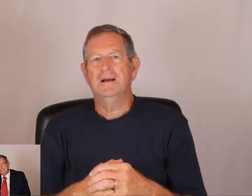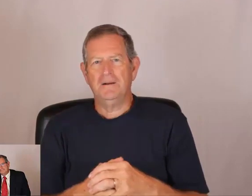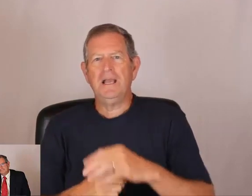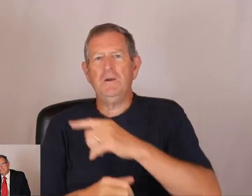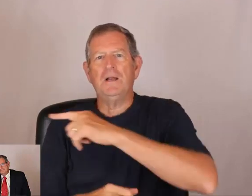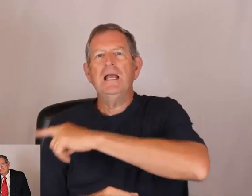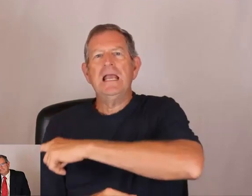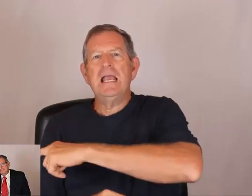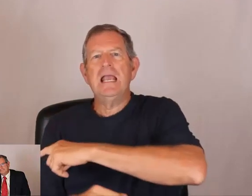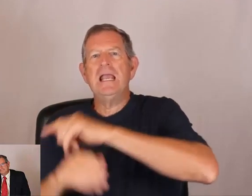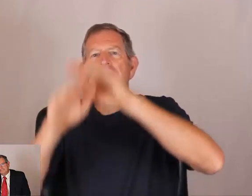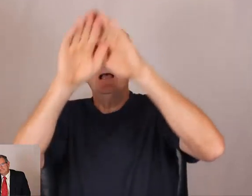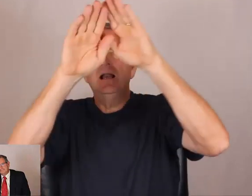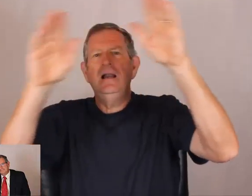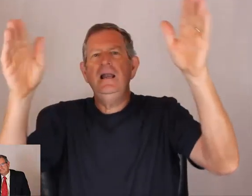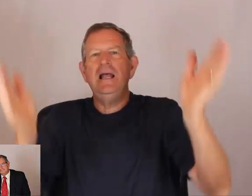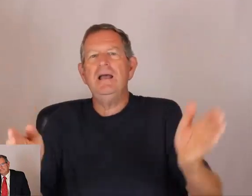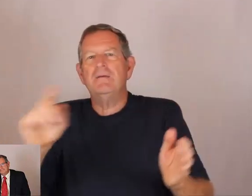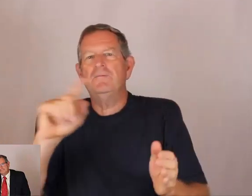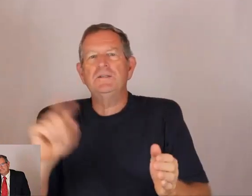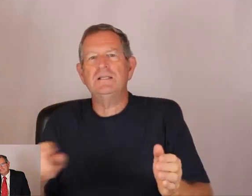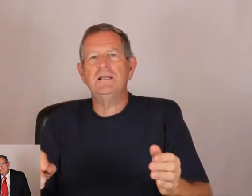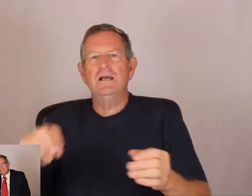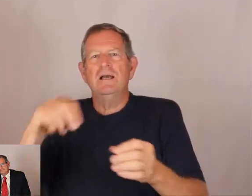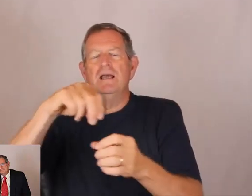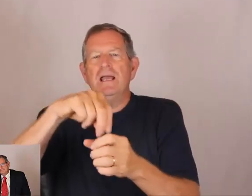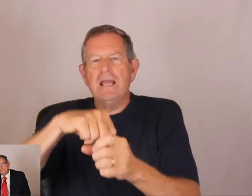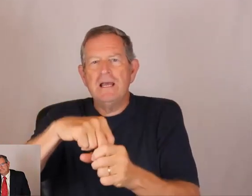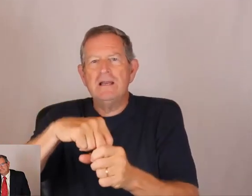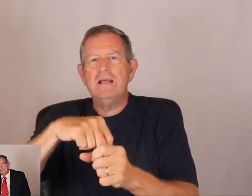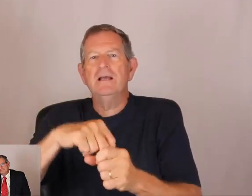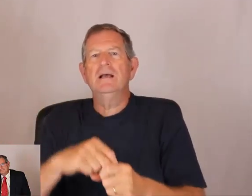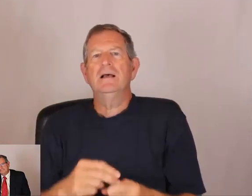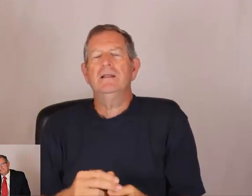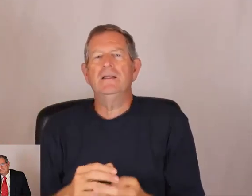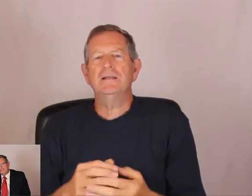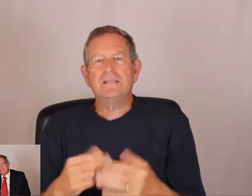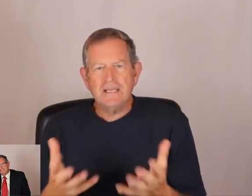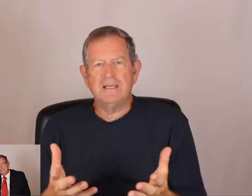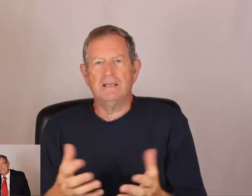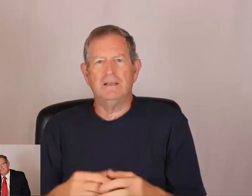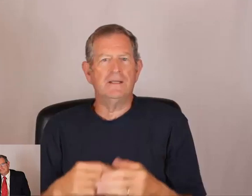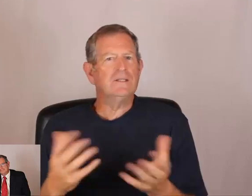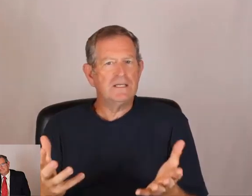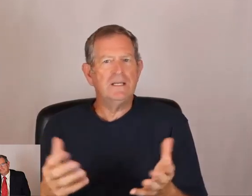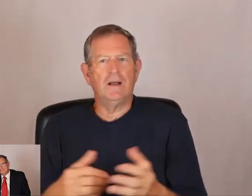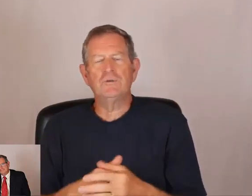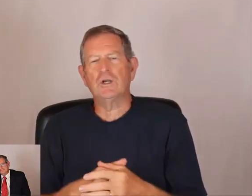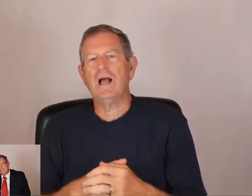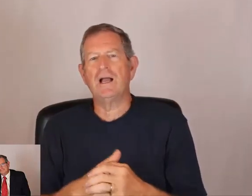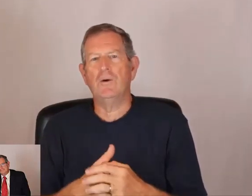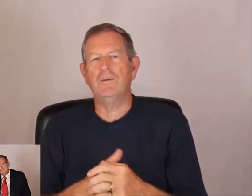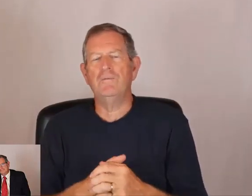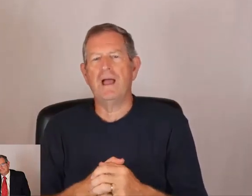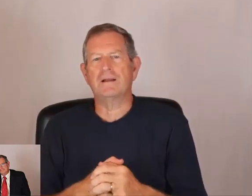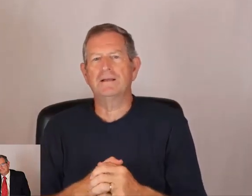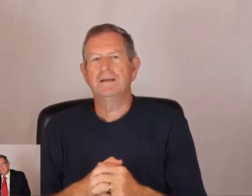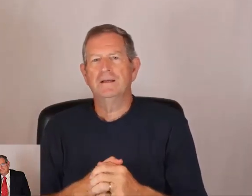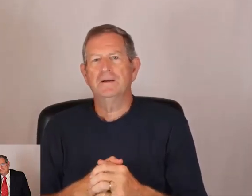Okay, good. He lives in the city of Chicago, in fact.